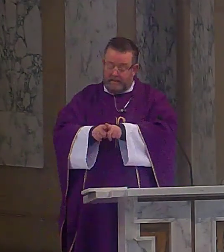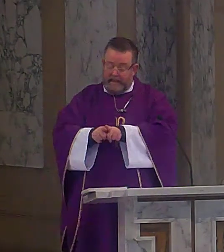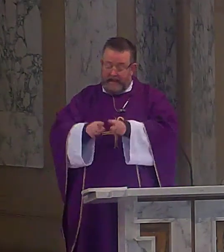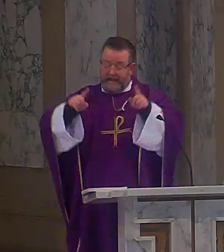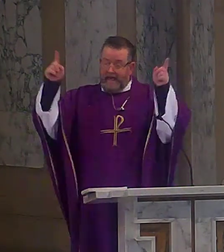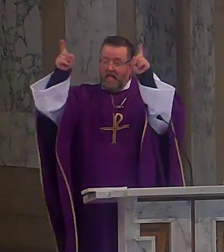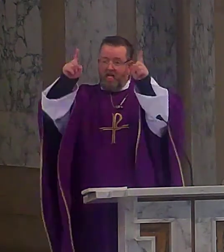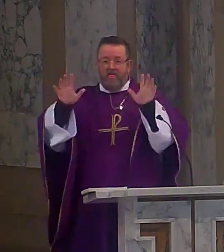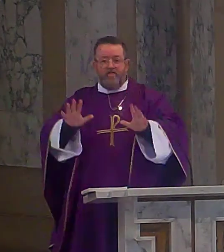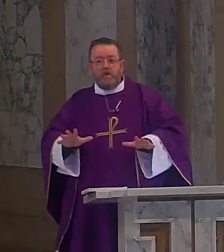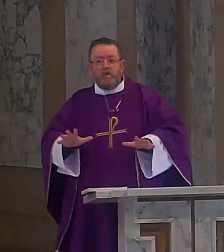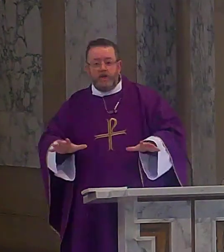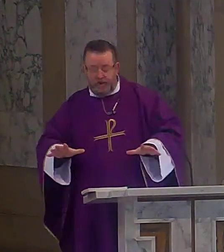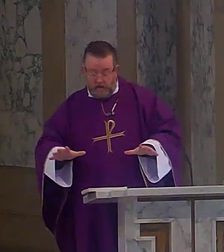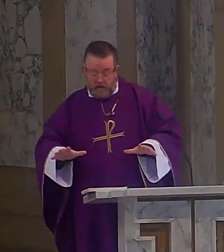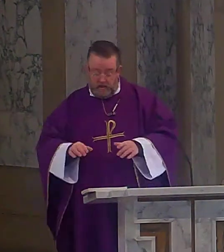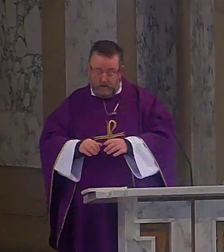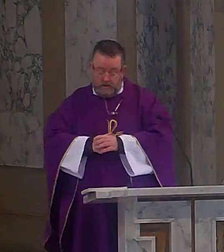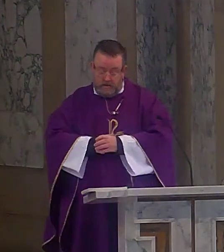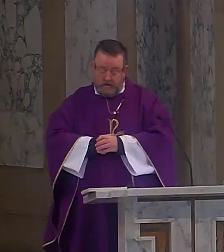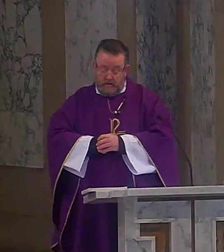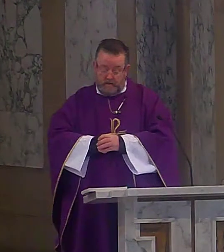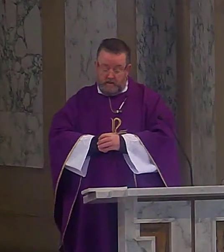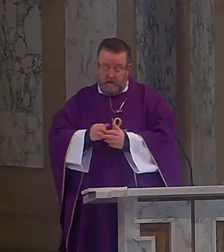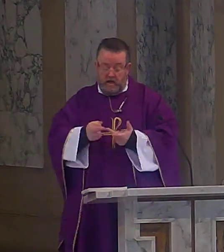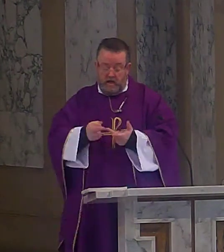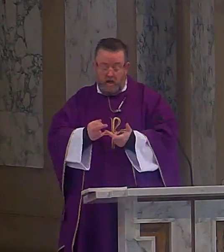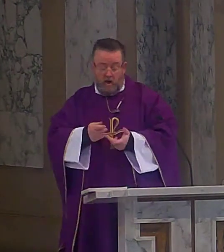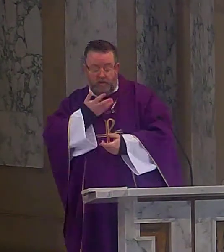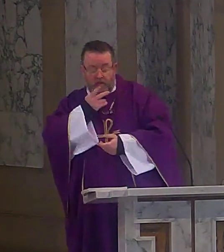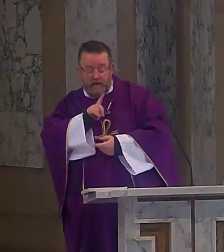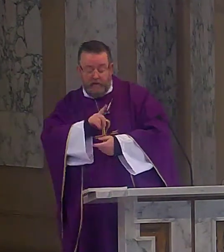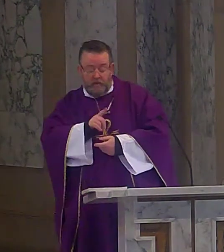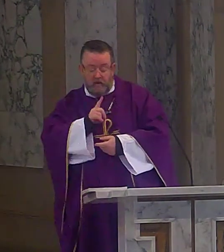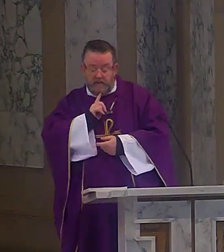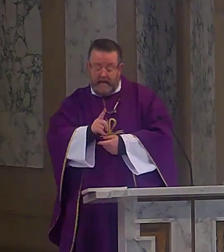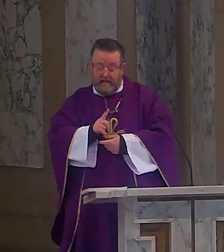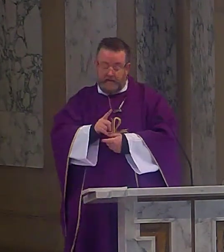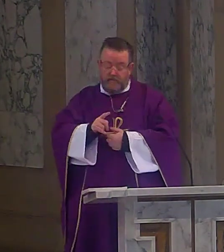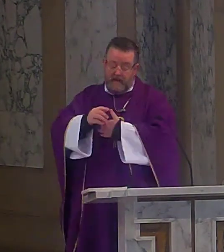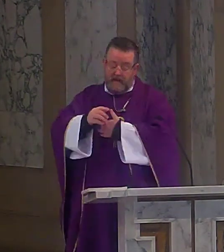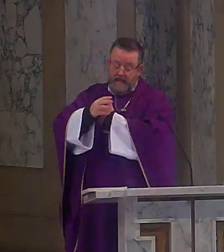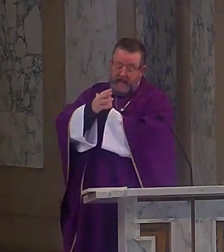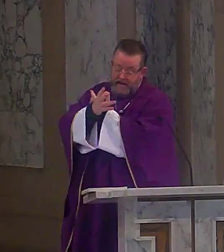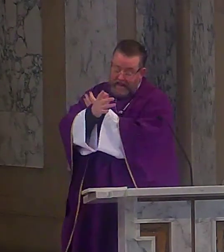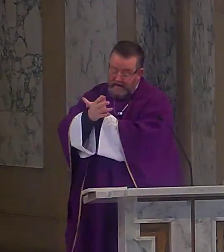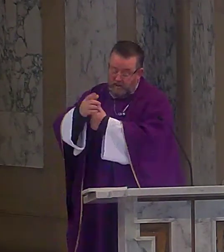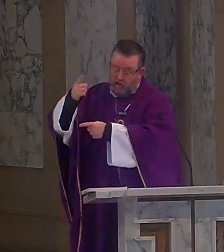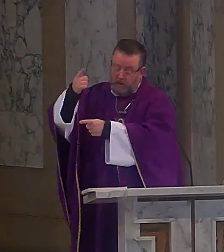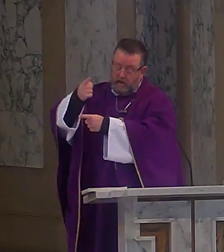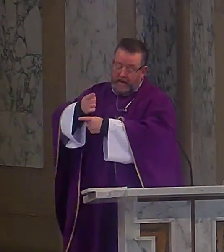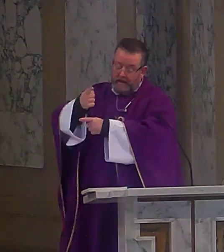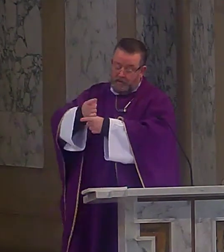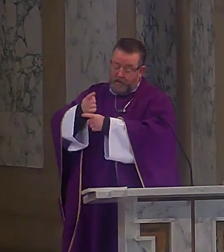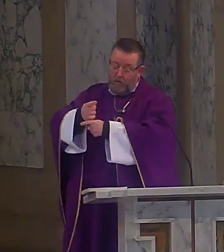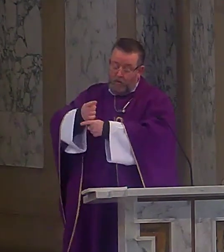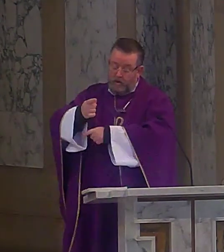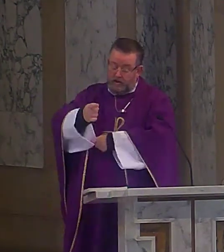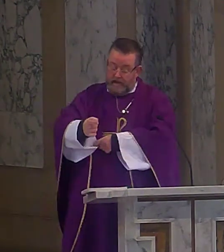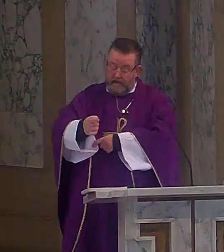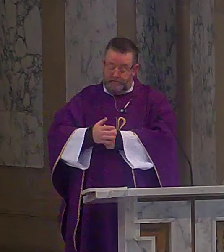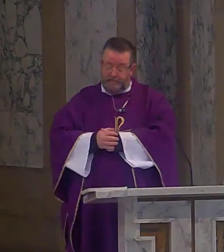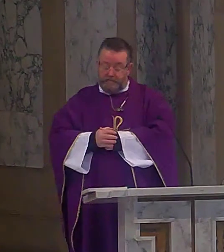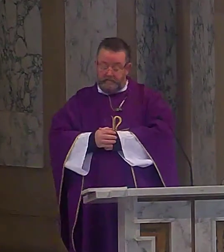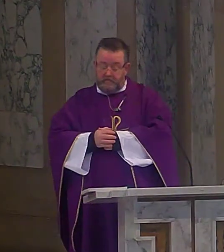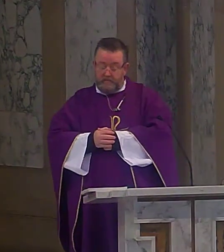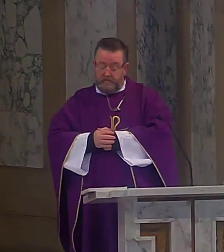was like thunder other people said an angel has spoken to